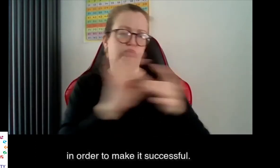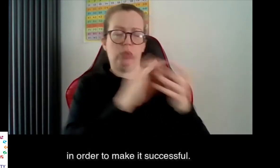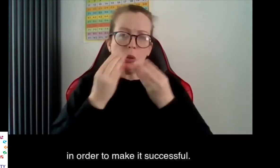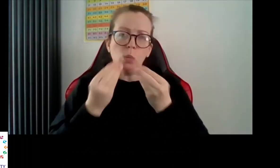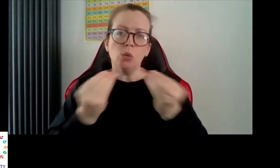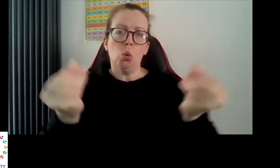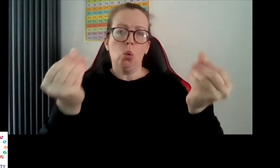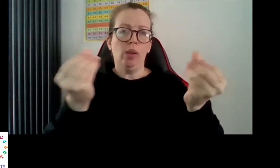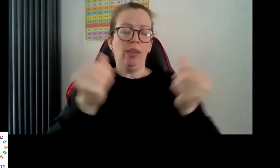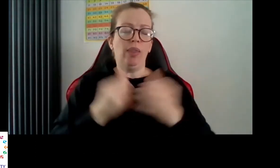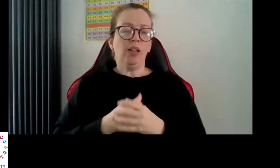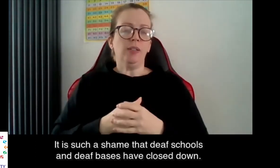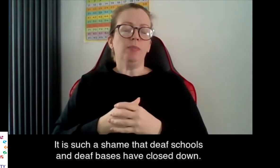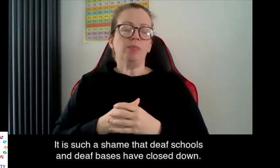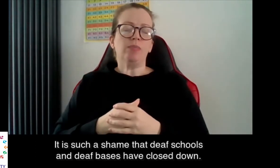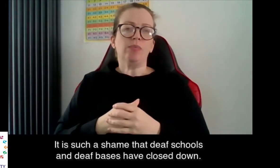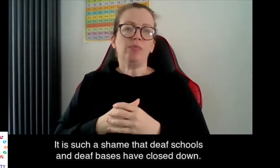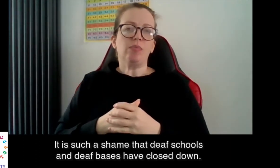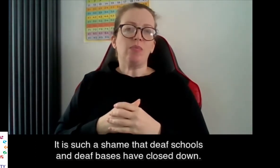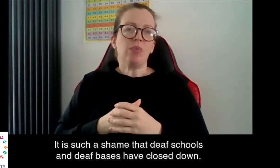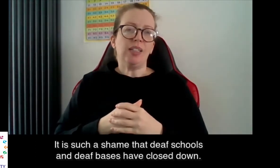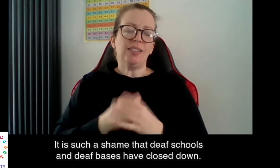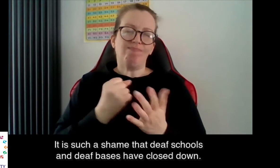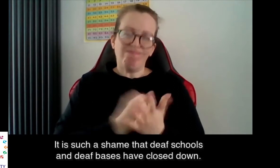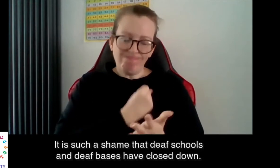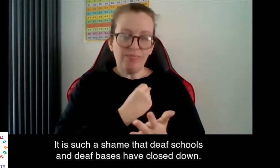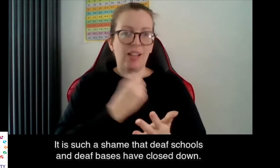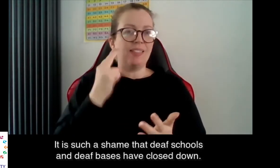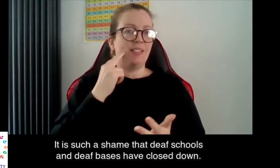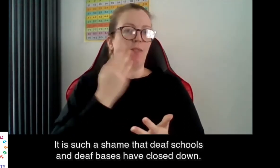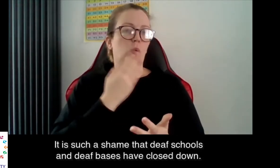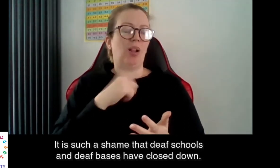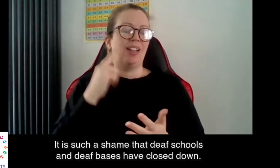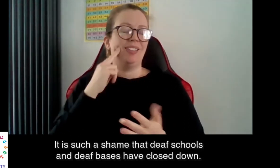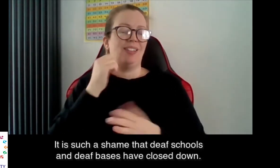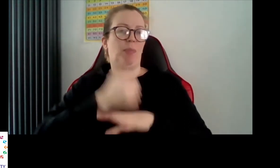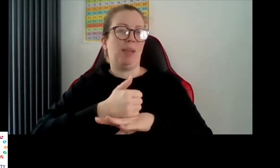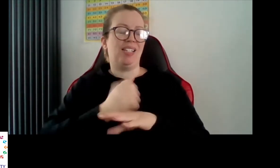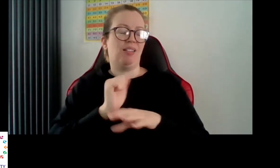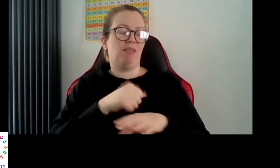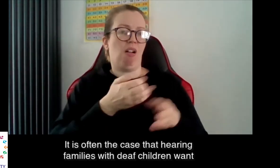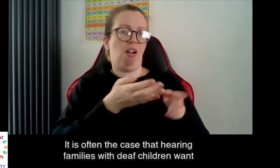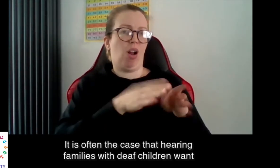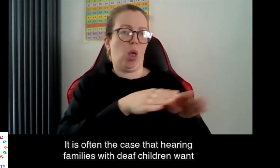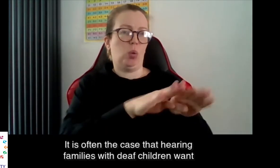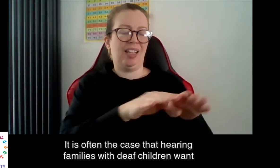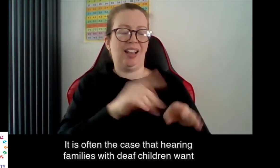successful. It is such a shame that deaf schools and deaf bases have closed down. It is often the case that